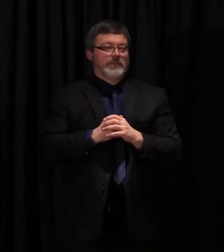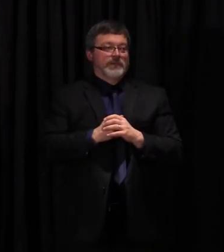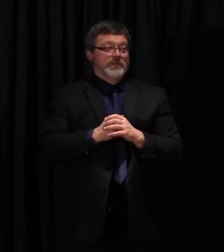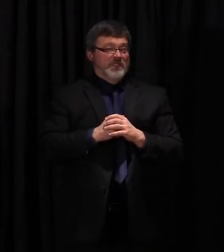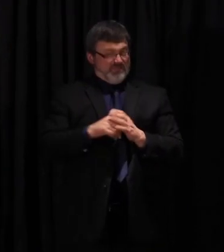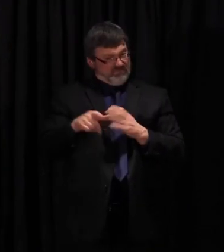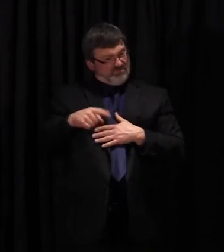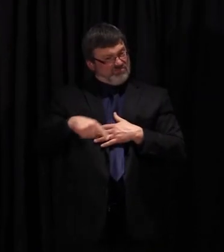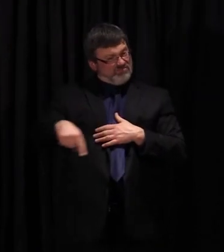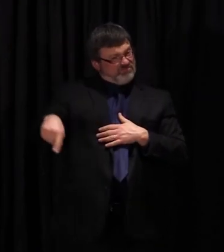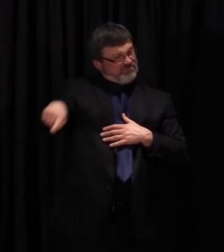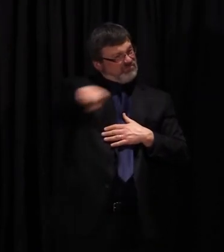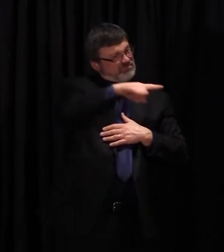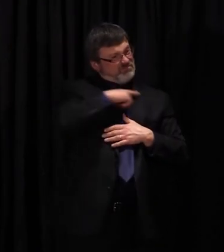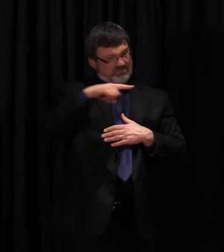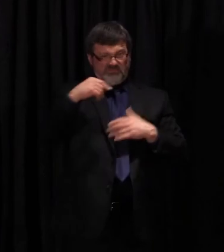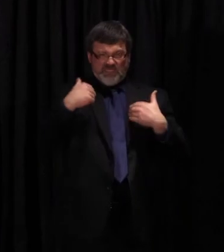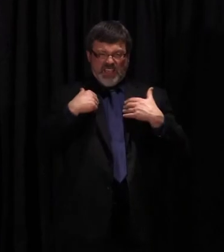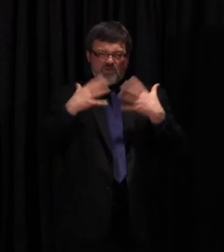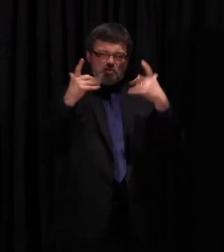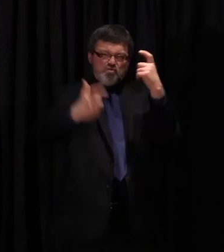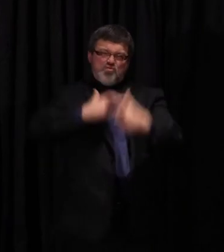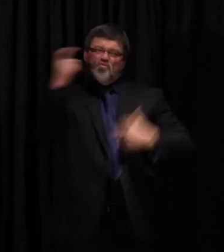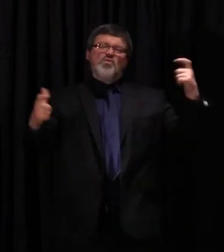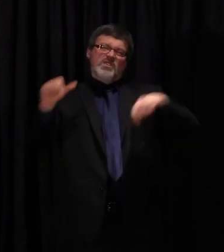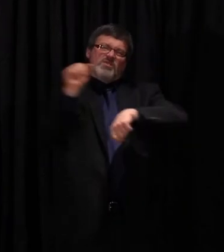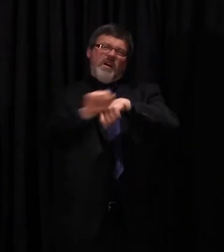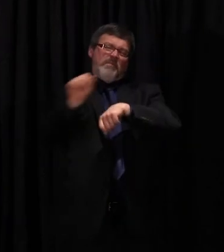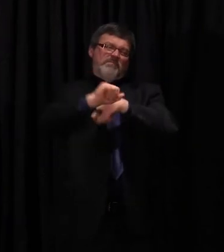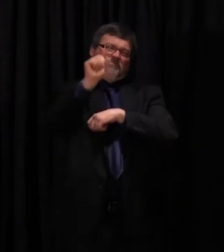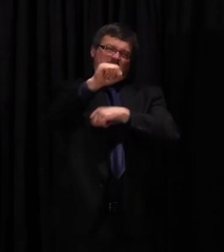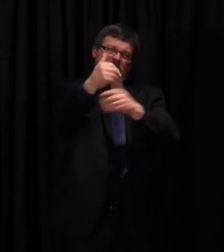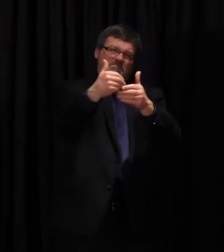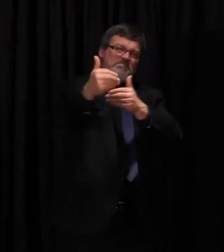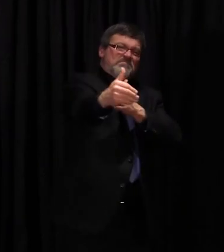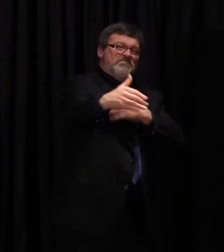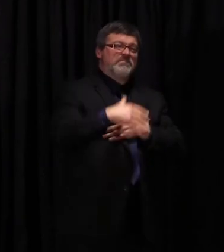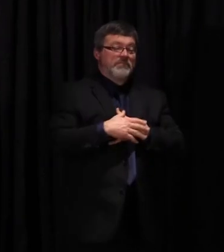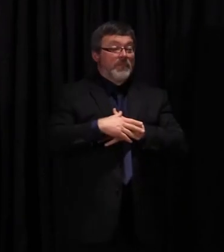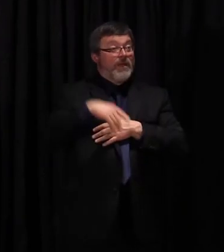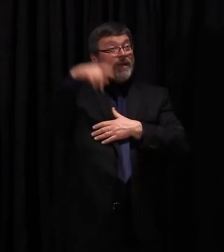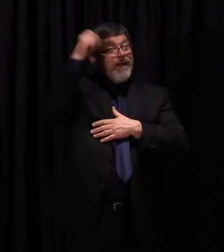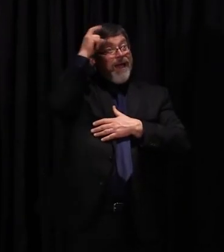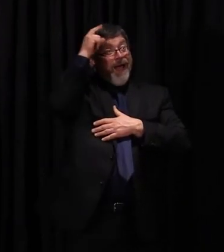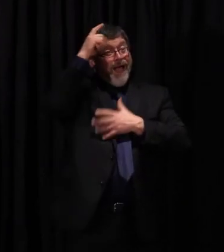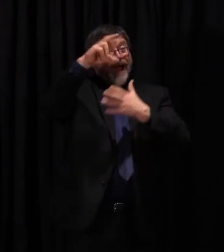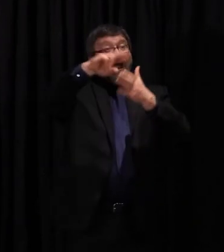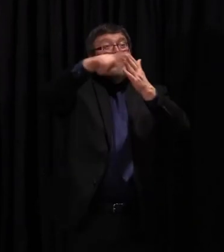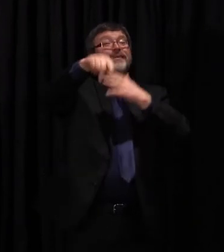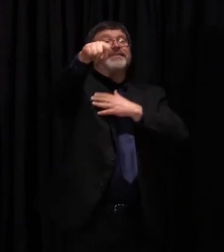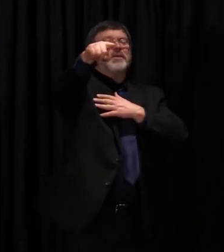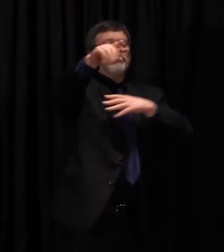We have a big job ahead of us, but a brighter future is within our grasp.